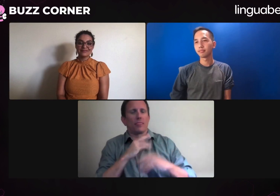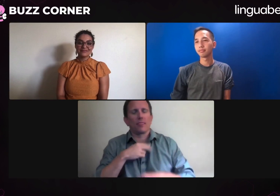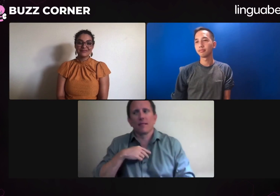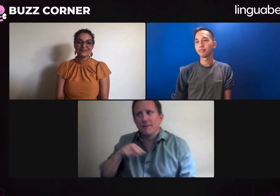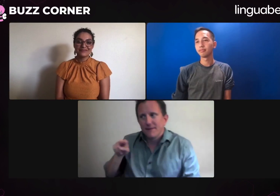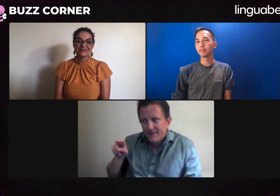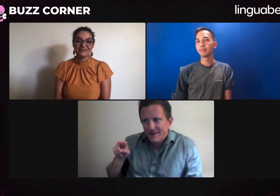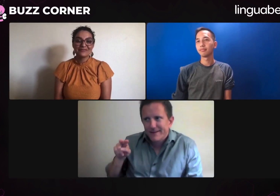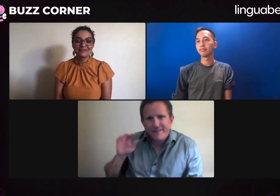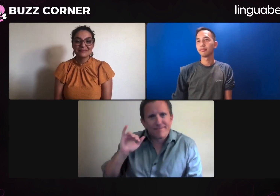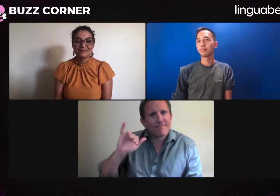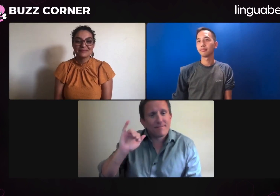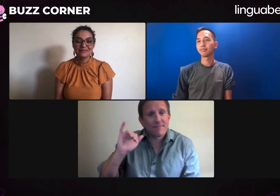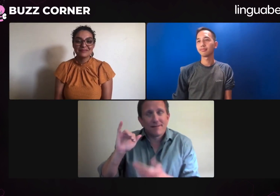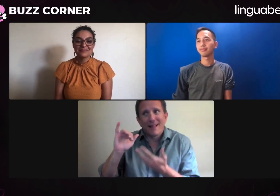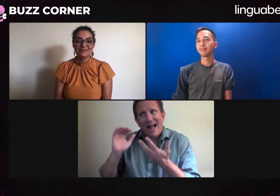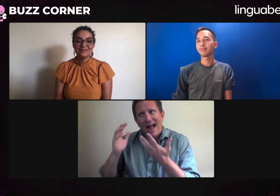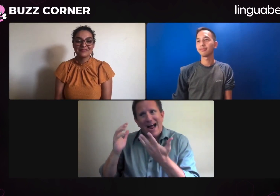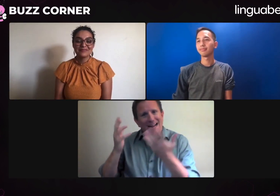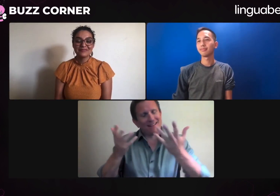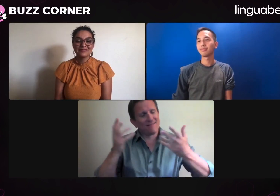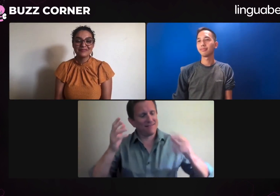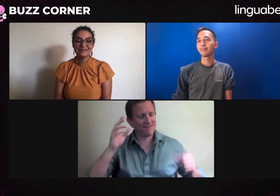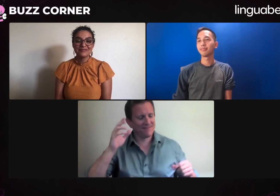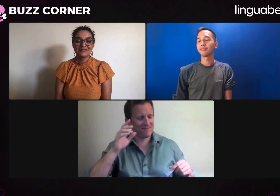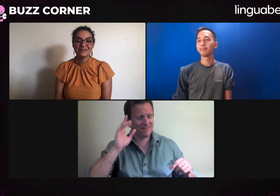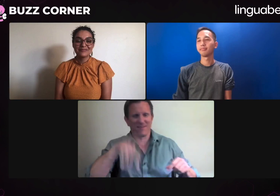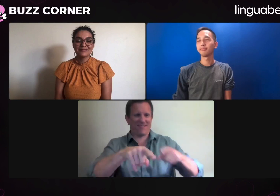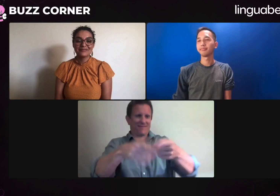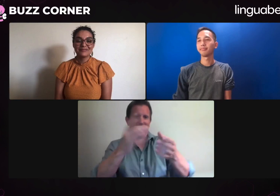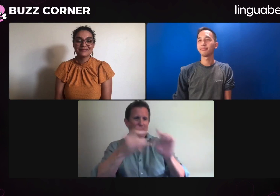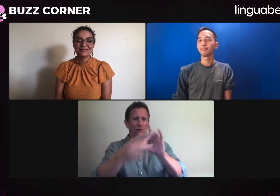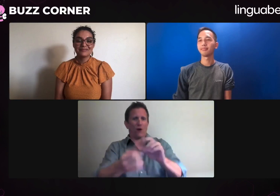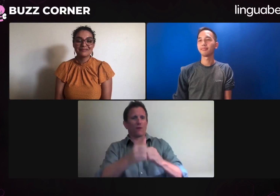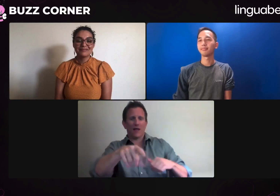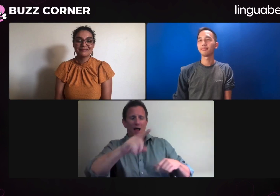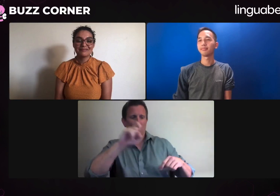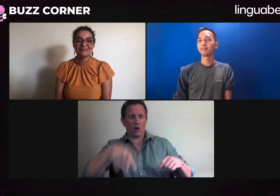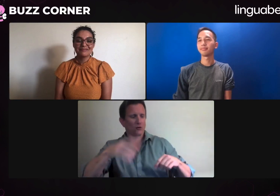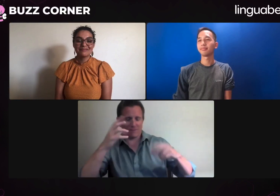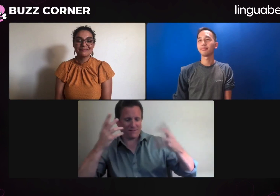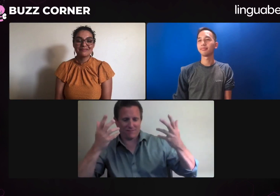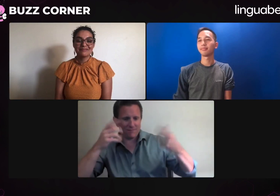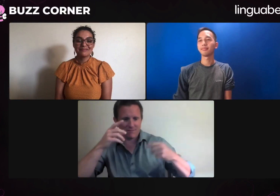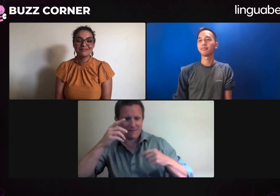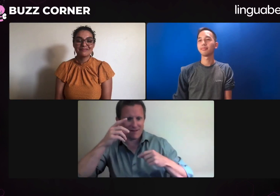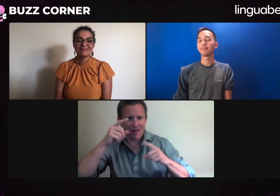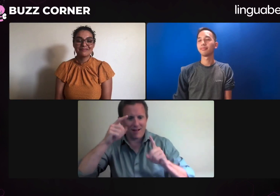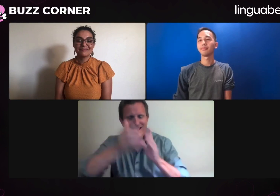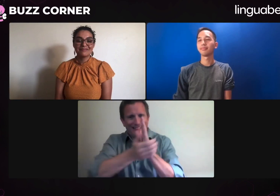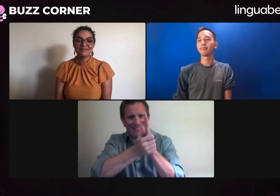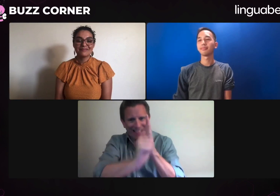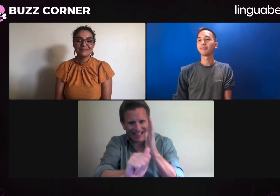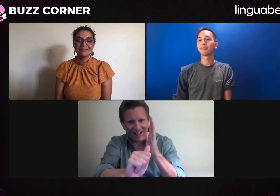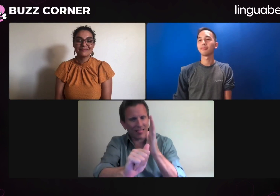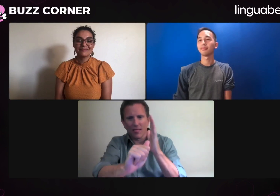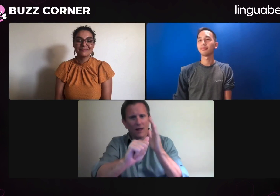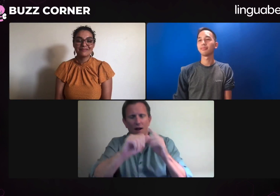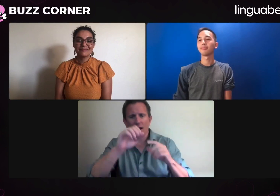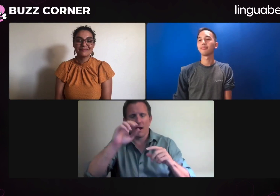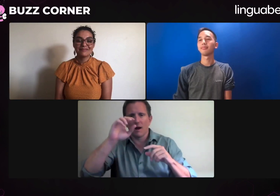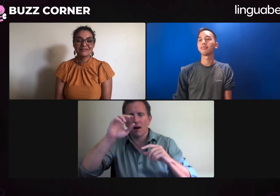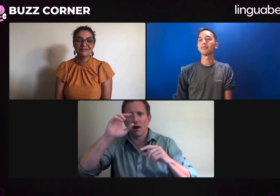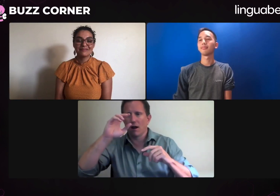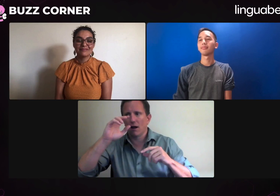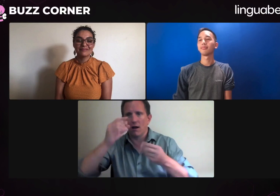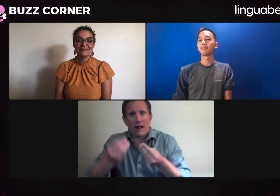make sure that my agency doesn't get in trouble, so to speak. And so that just, it feels a little bit related because,